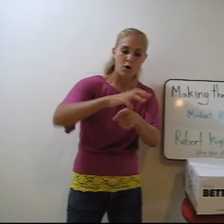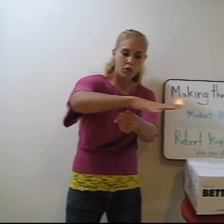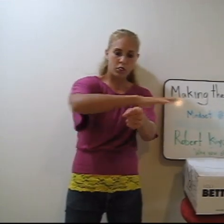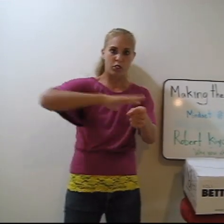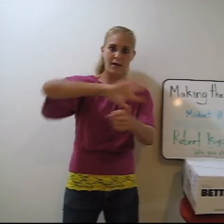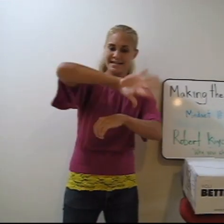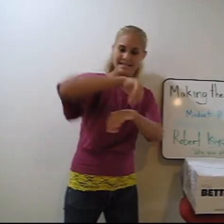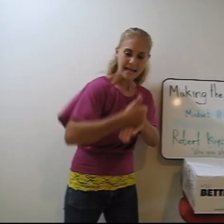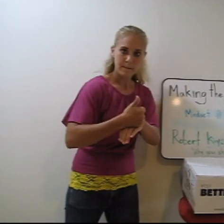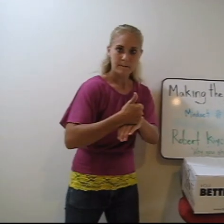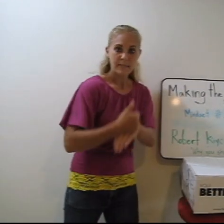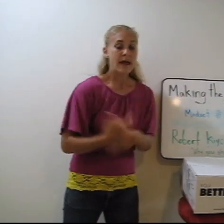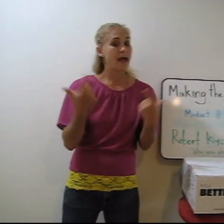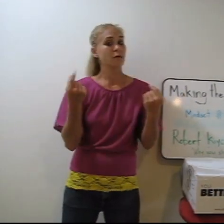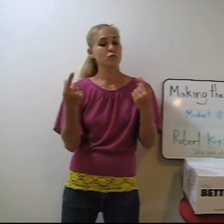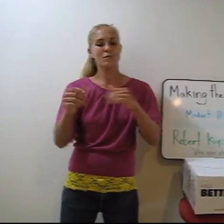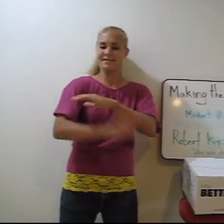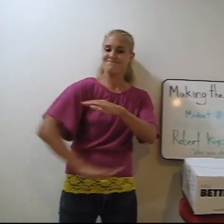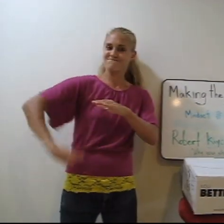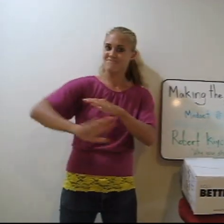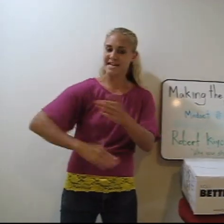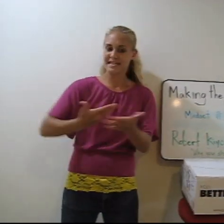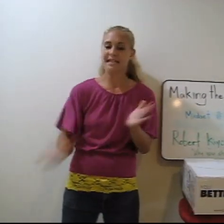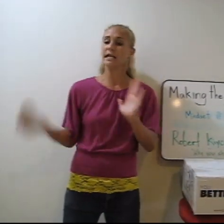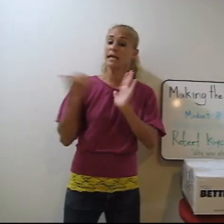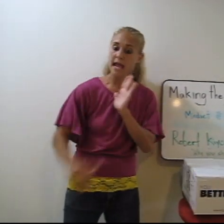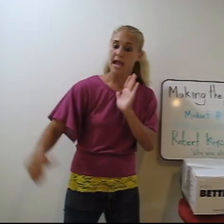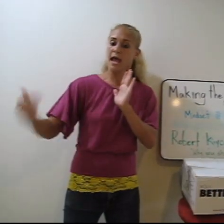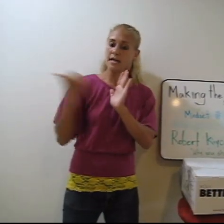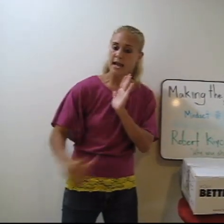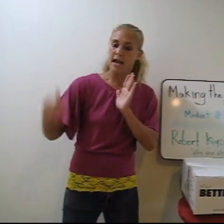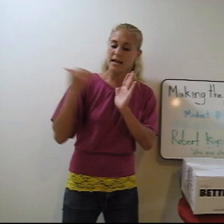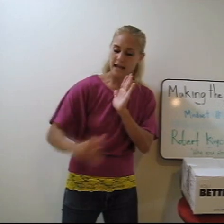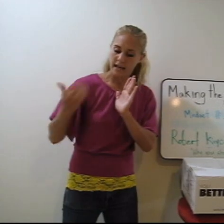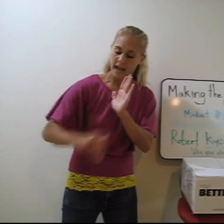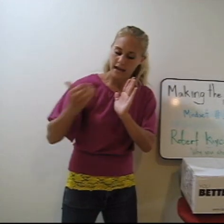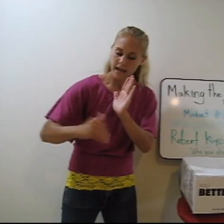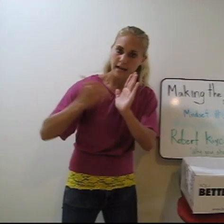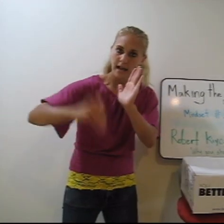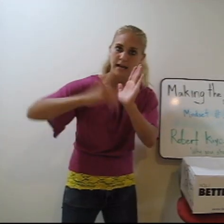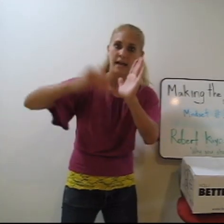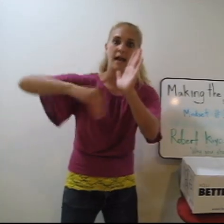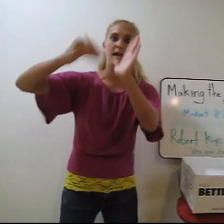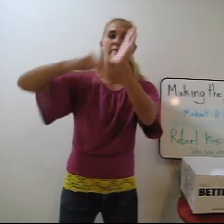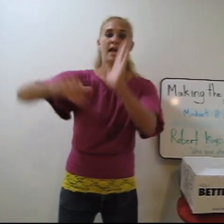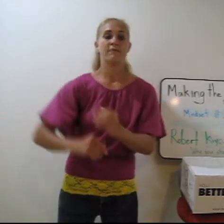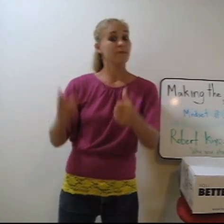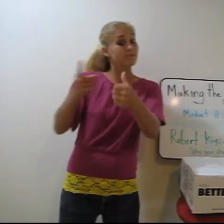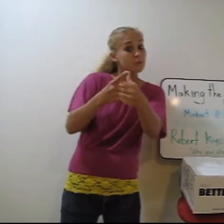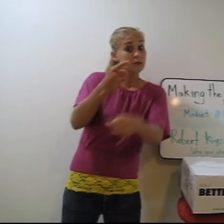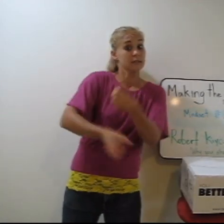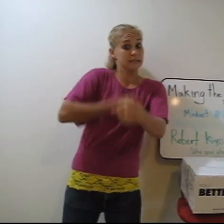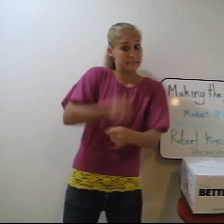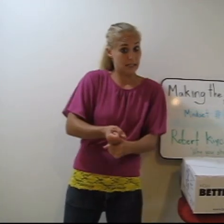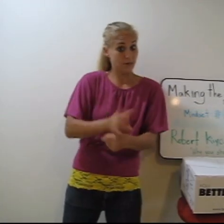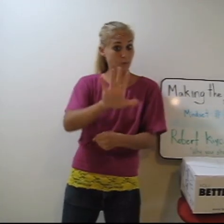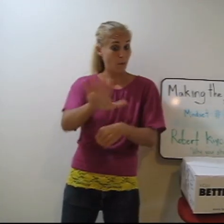the top fundamentals over and over and over again during that first year. I can tell you with